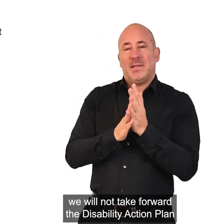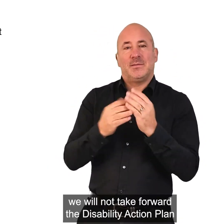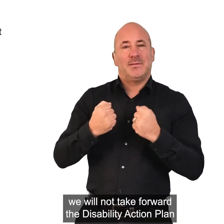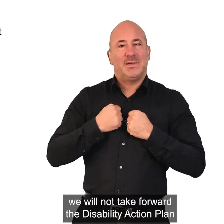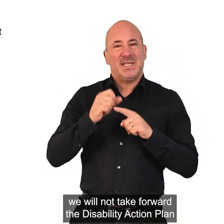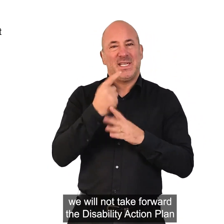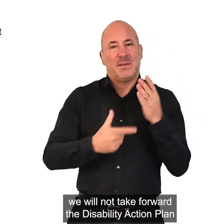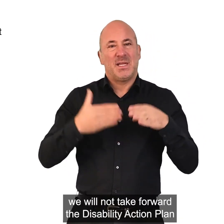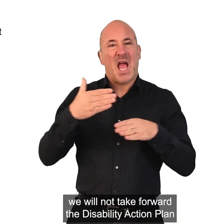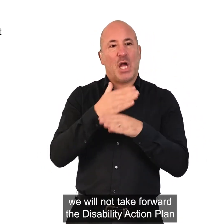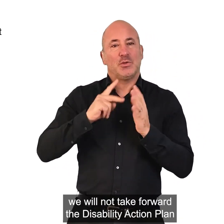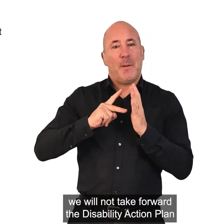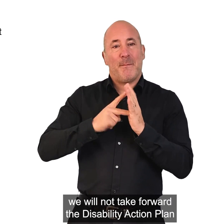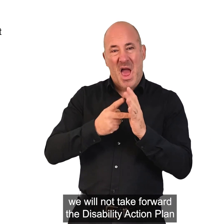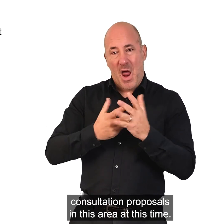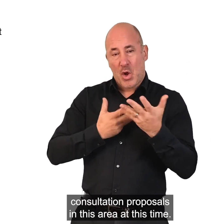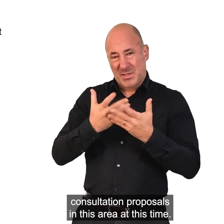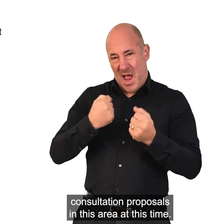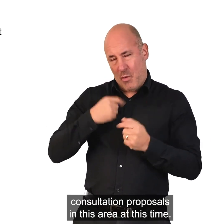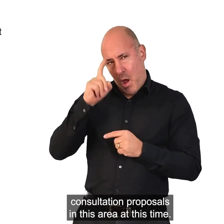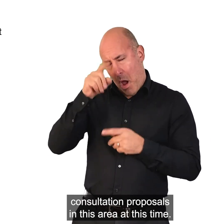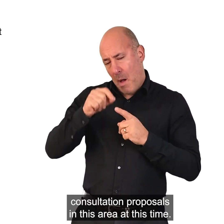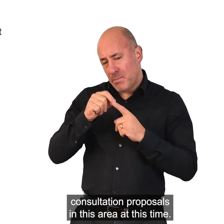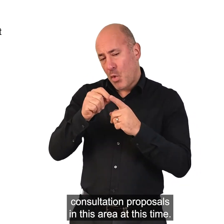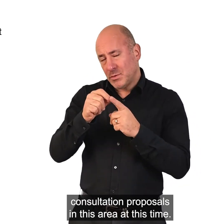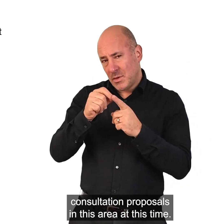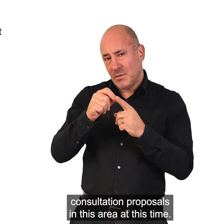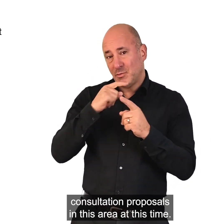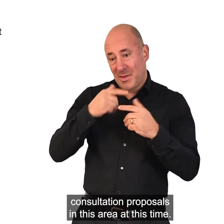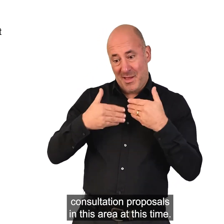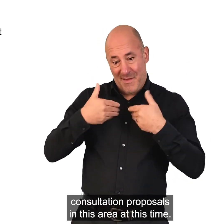findings, we will not take forward the Disability Action Plan consultation